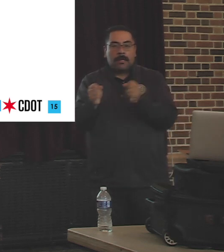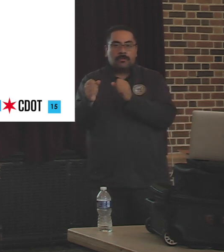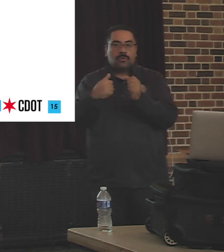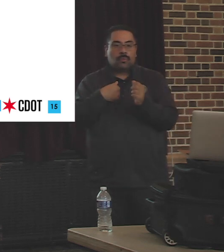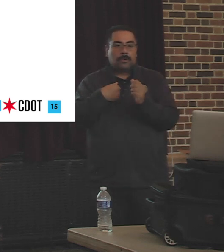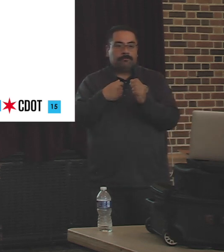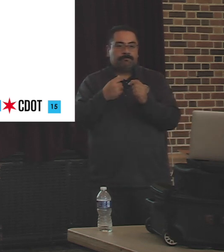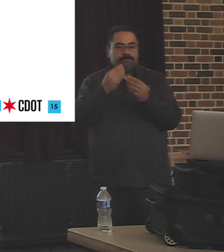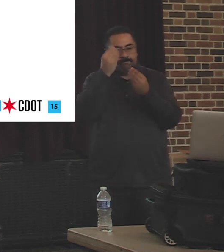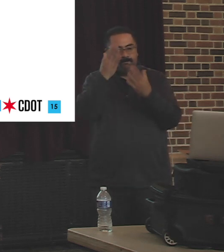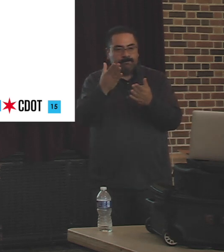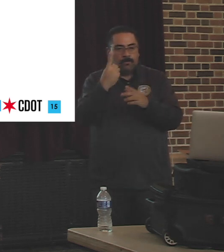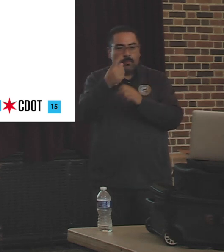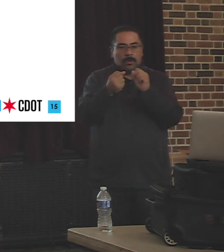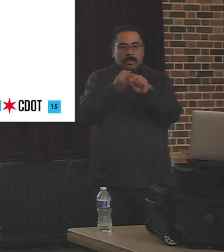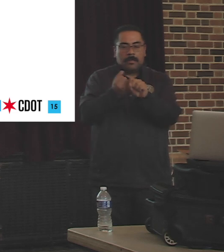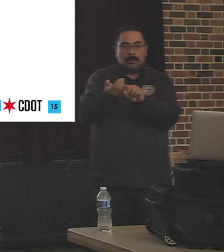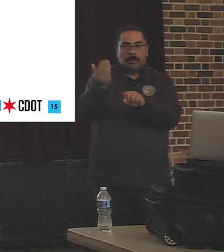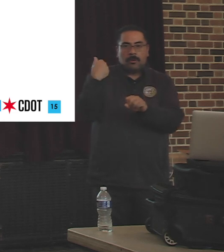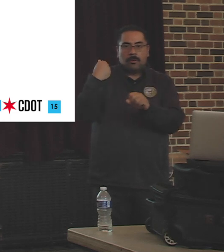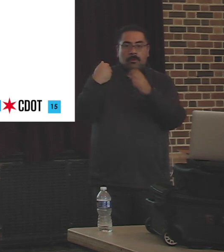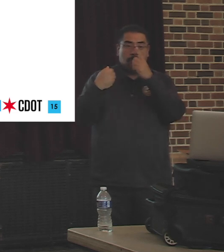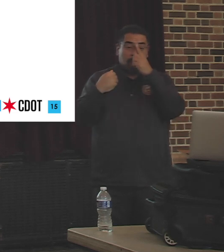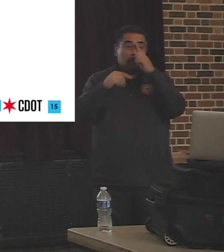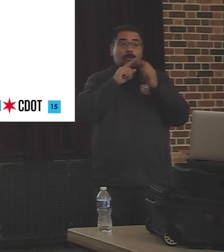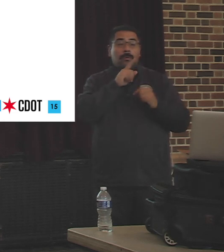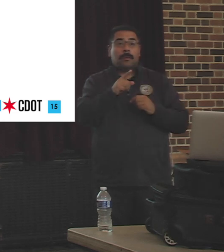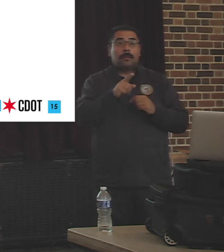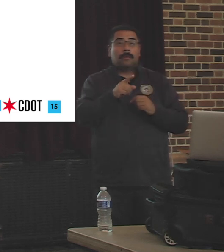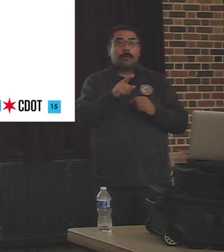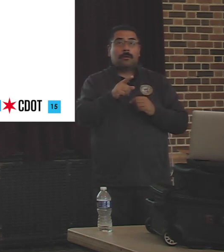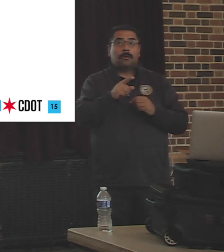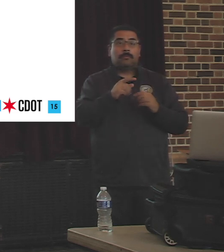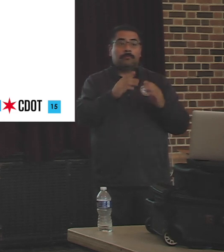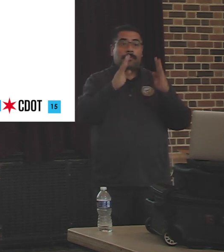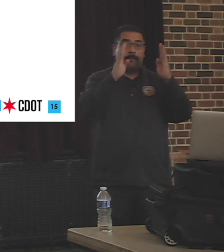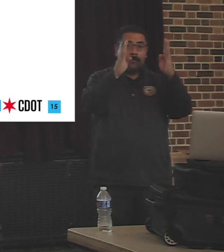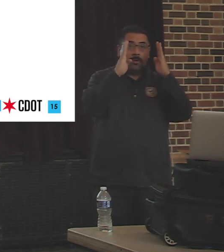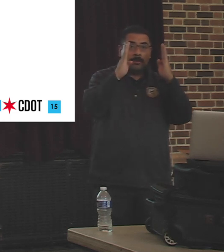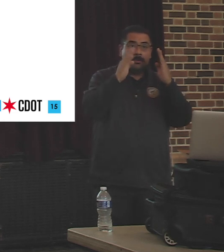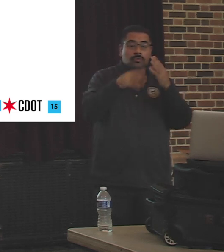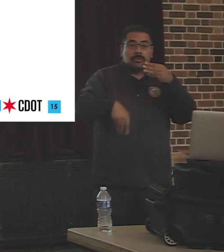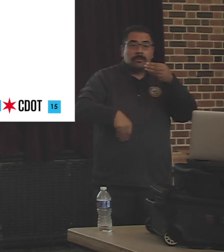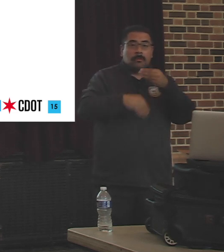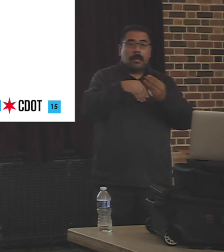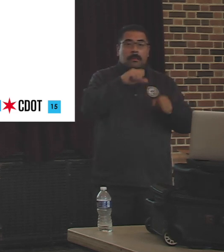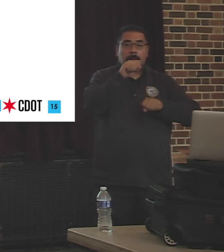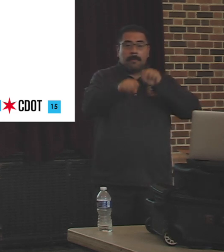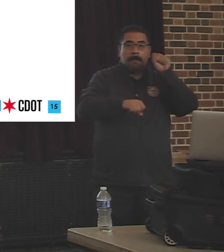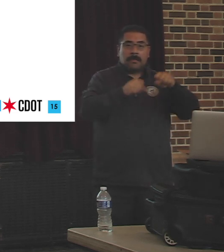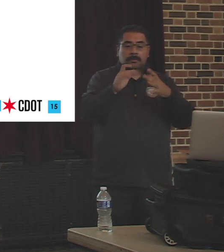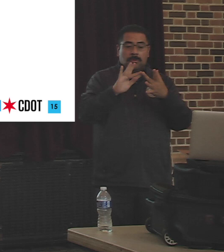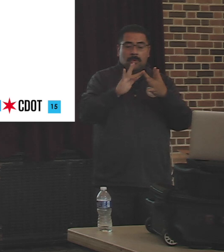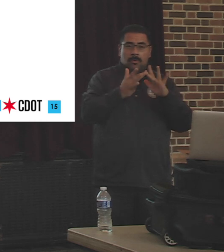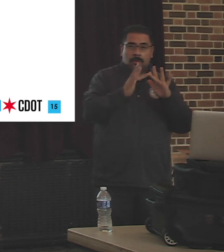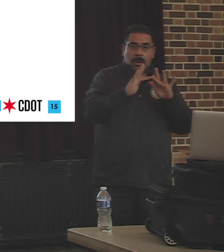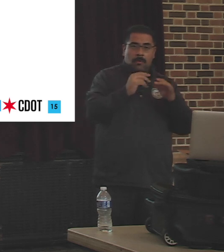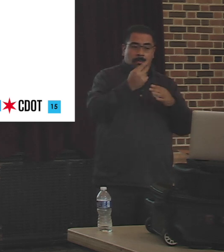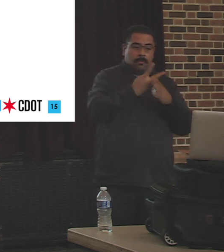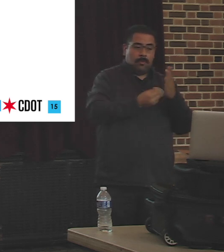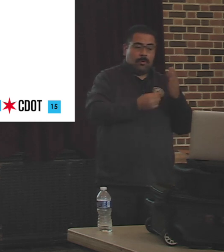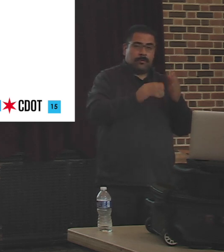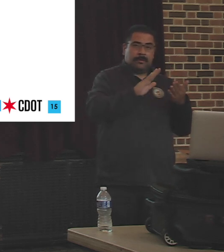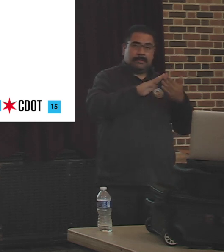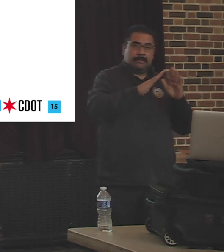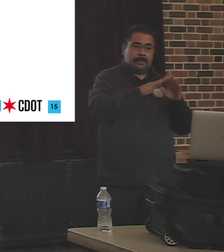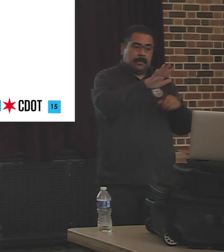is really looks at focuses on expanding the bicycle network, both at the citywide scale,